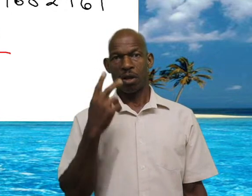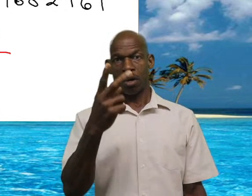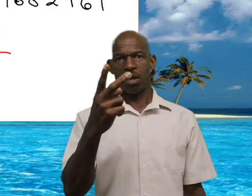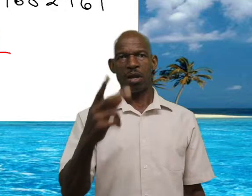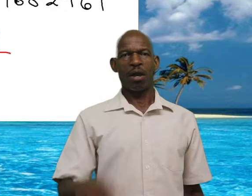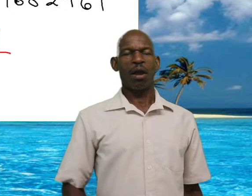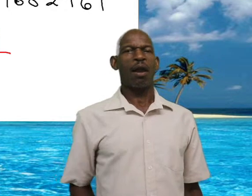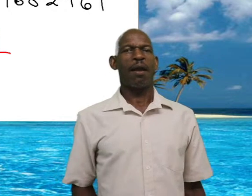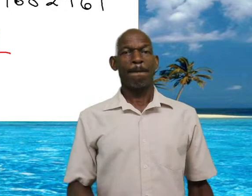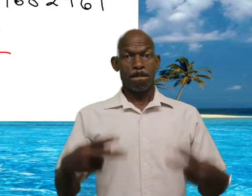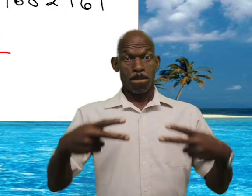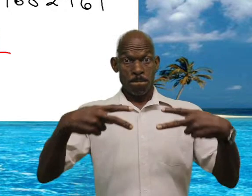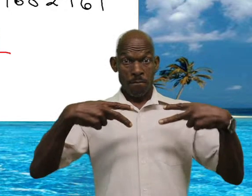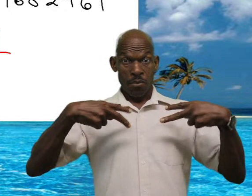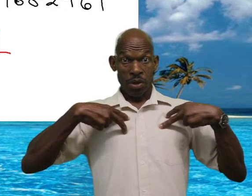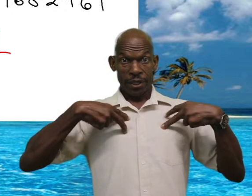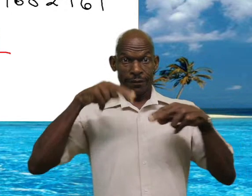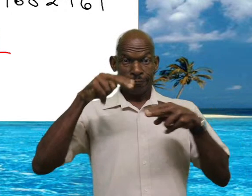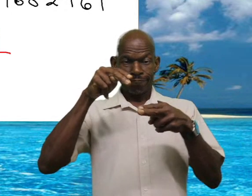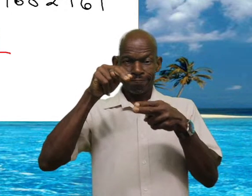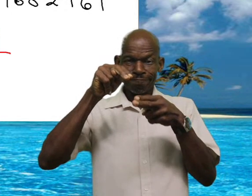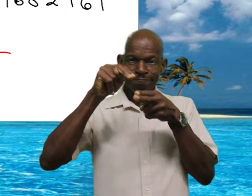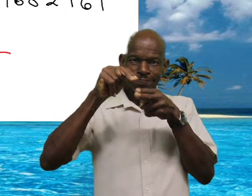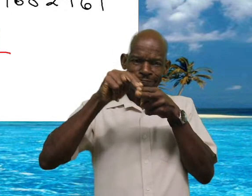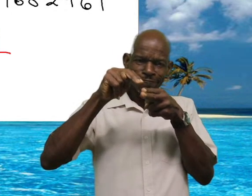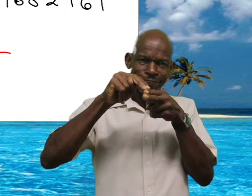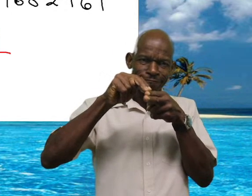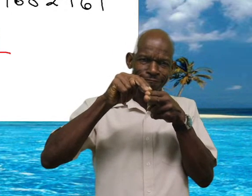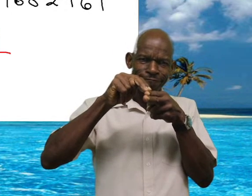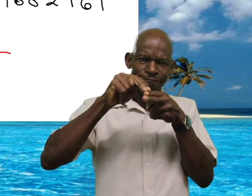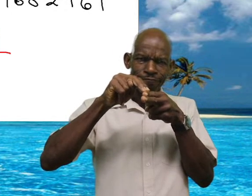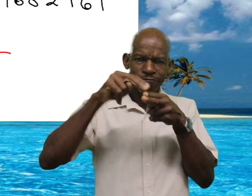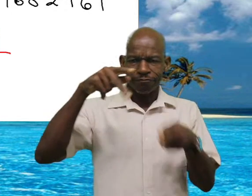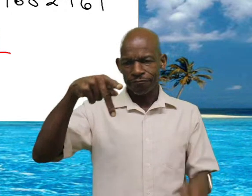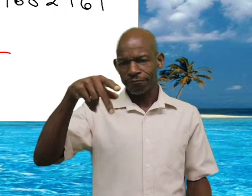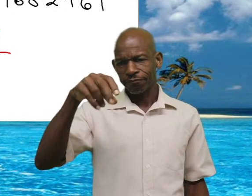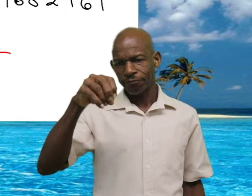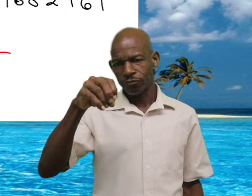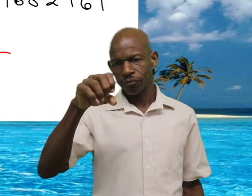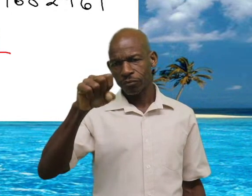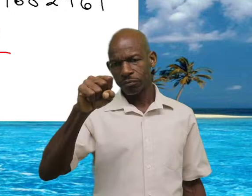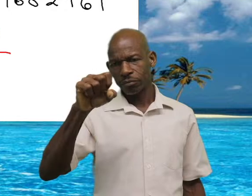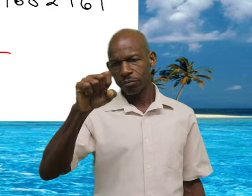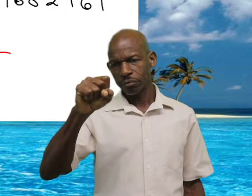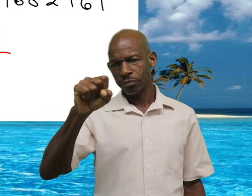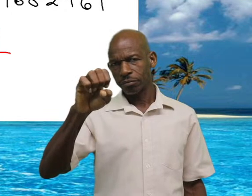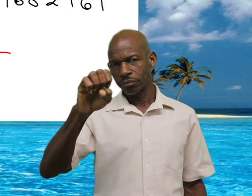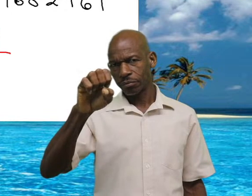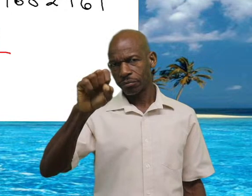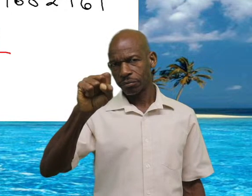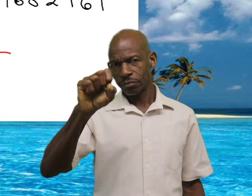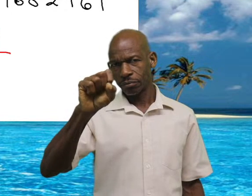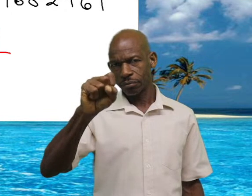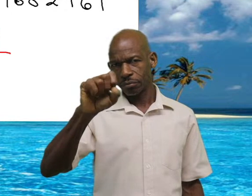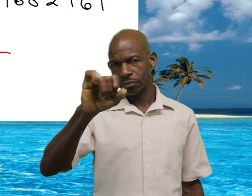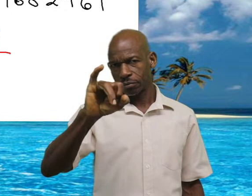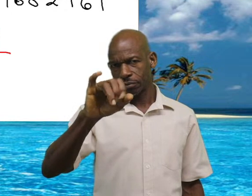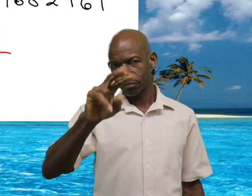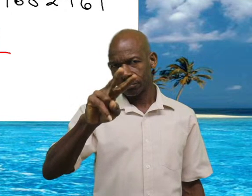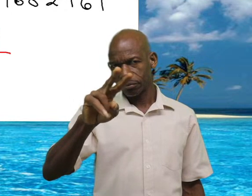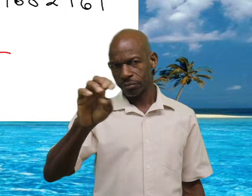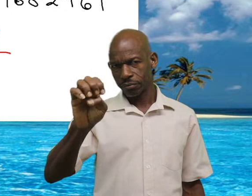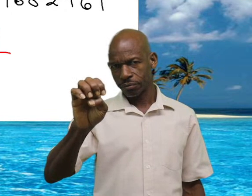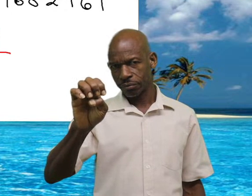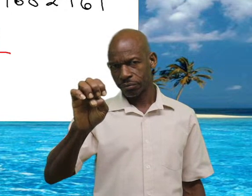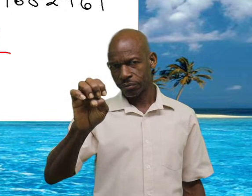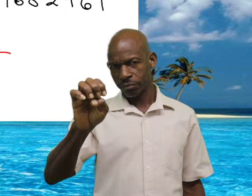the possessive nouns. So we're looking at possessive nouns, which we did. I just added my slides. So